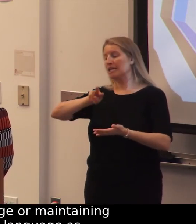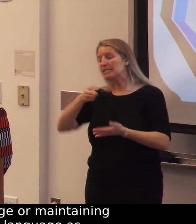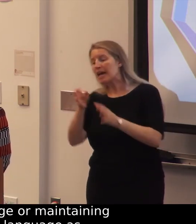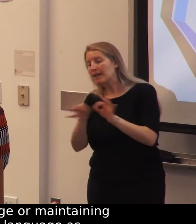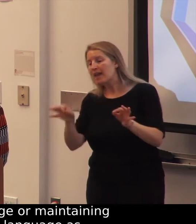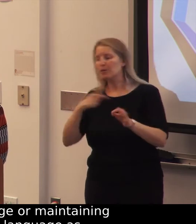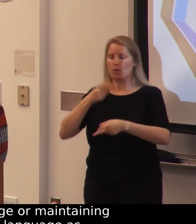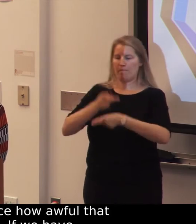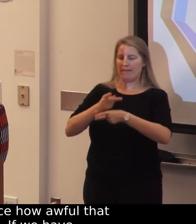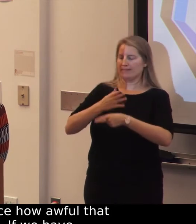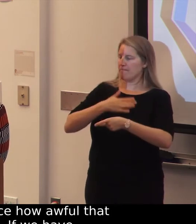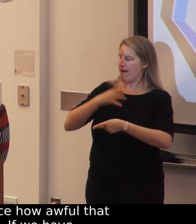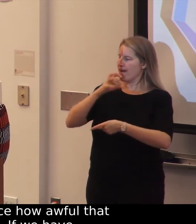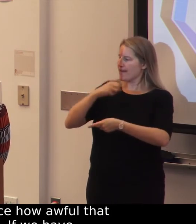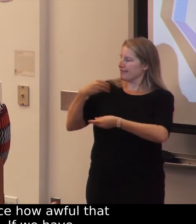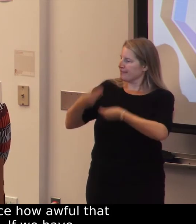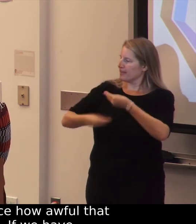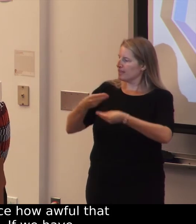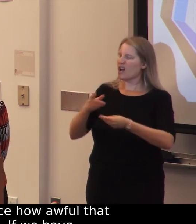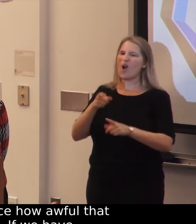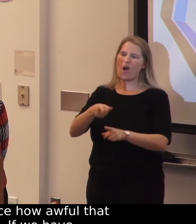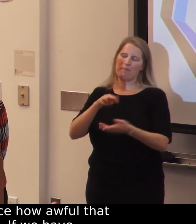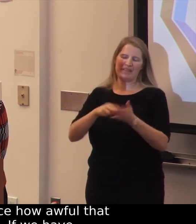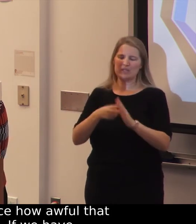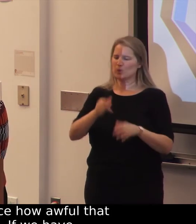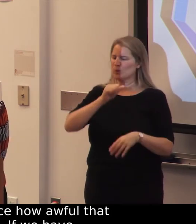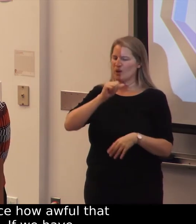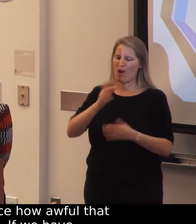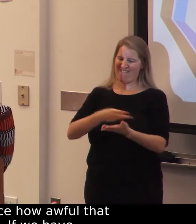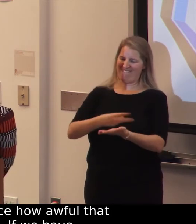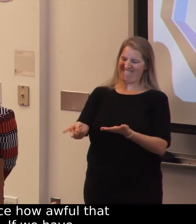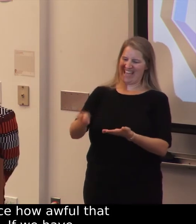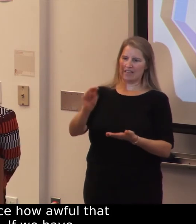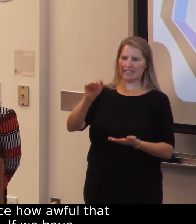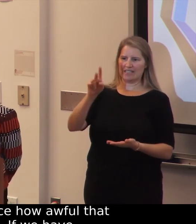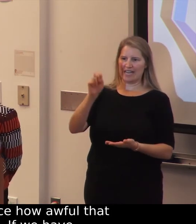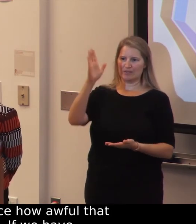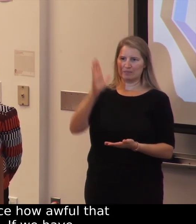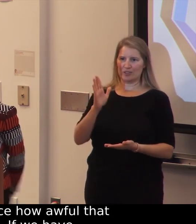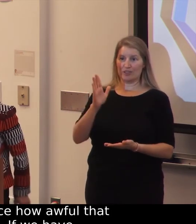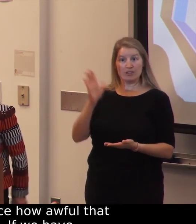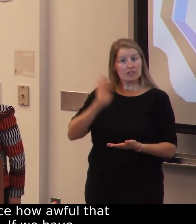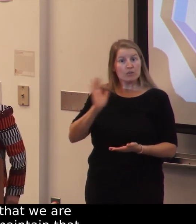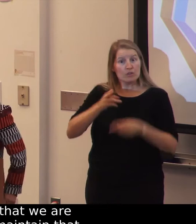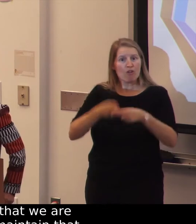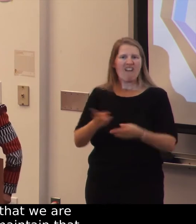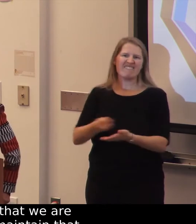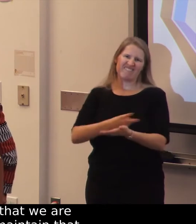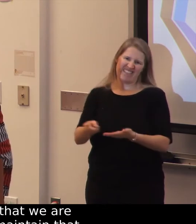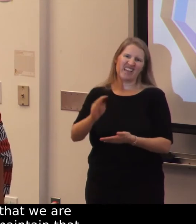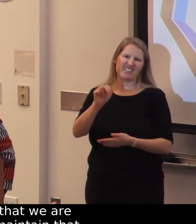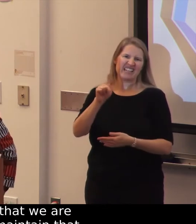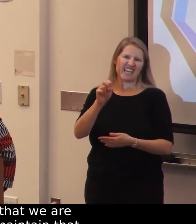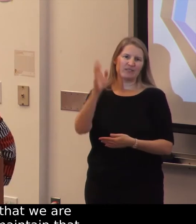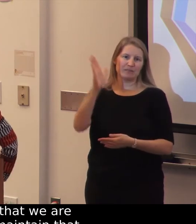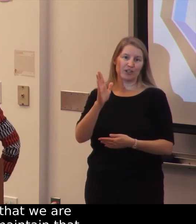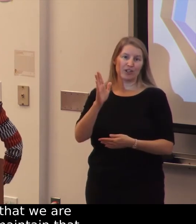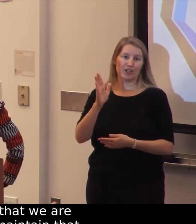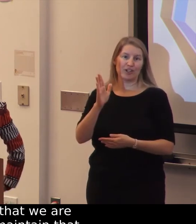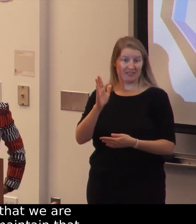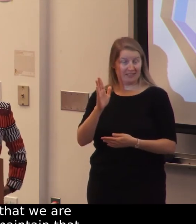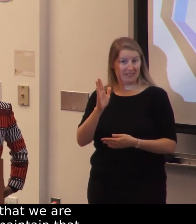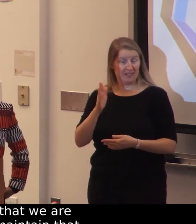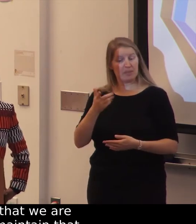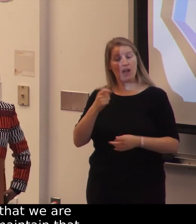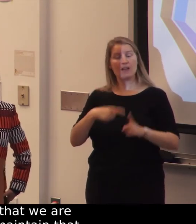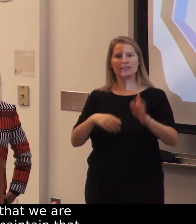a heritage language as failed native speakers. Notice how awful that would be. If we have a model that our children that